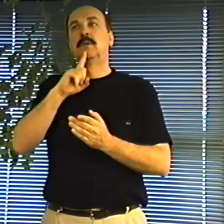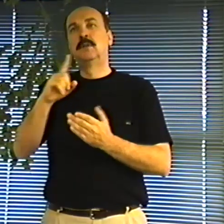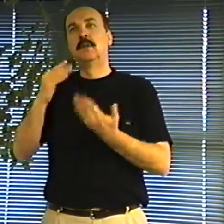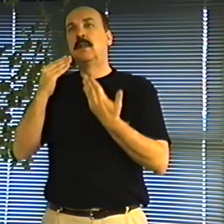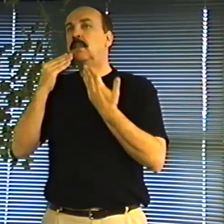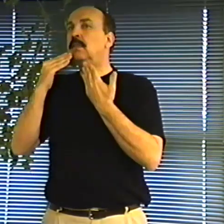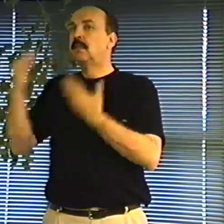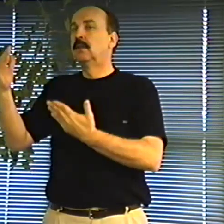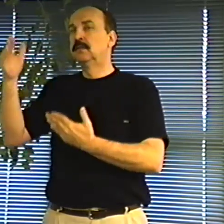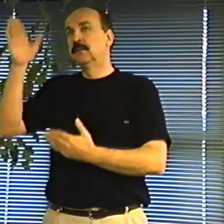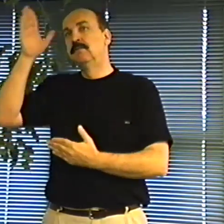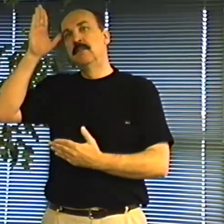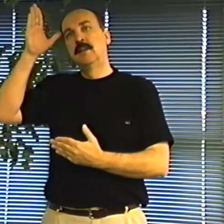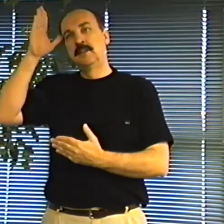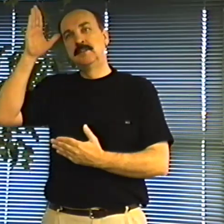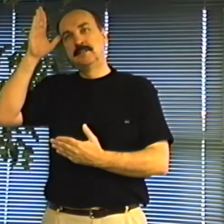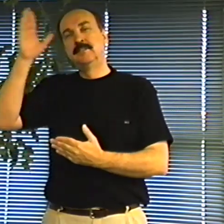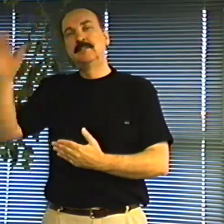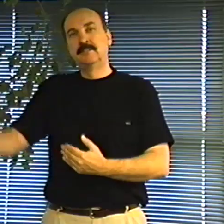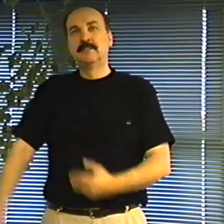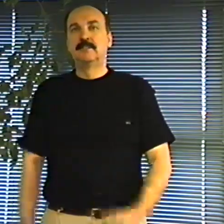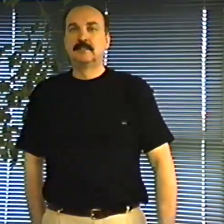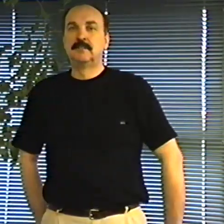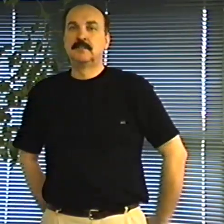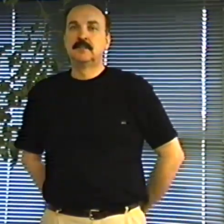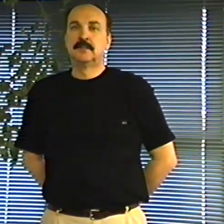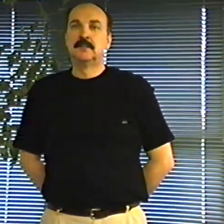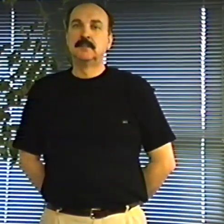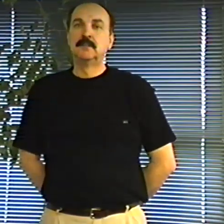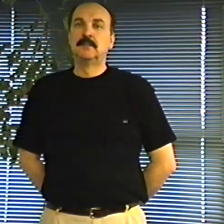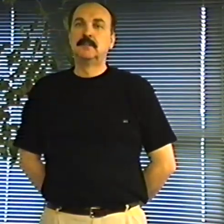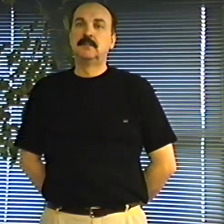province of British Columbia, and I really thank my father for those experiences.